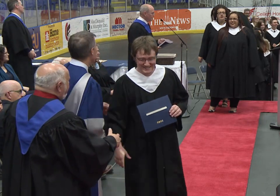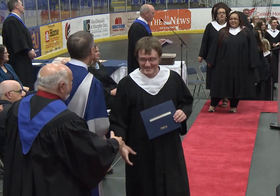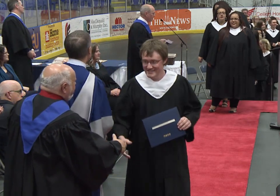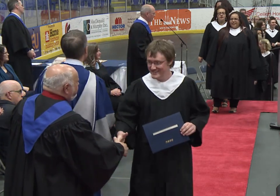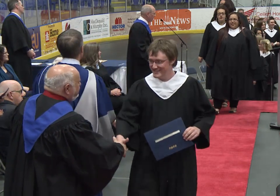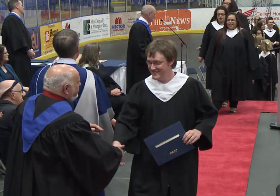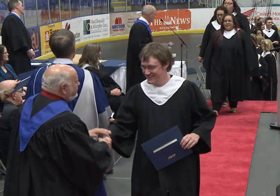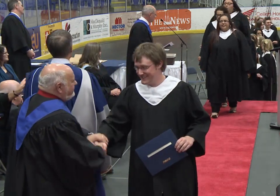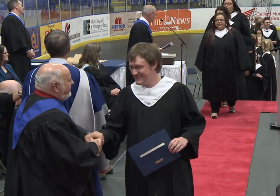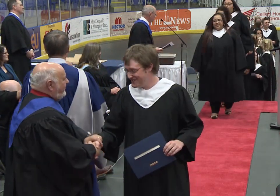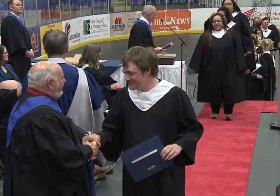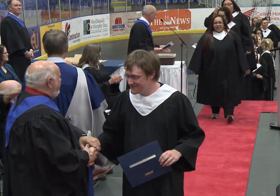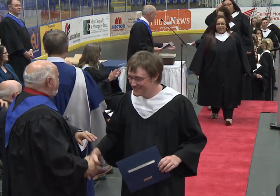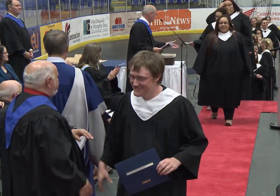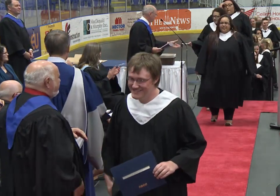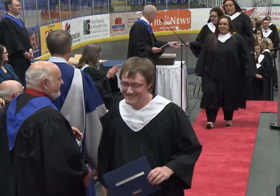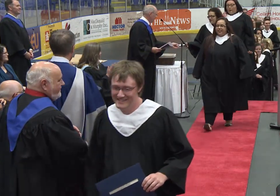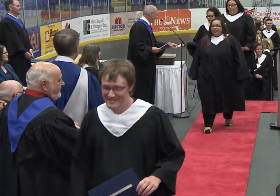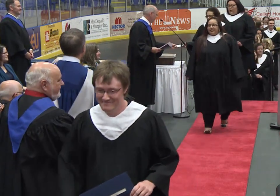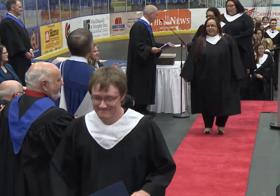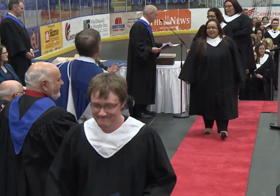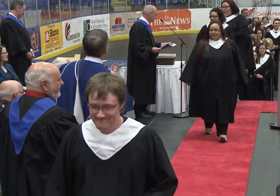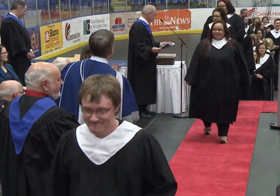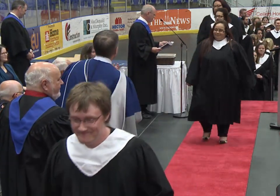Mary Izzard.